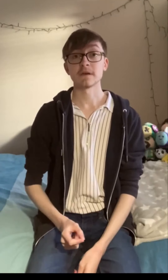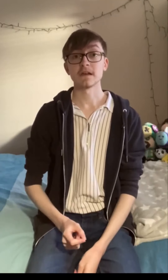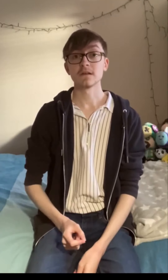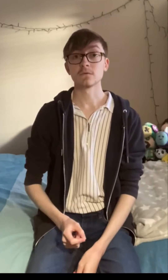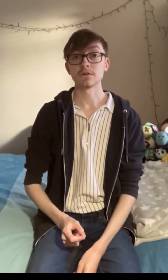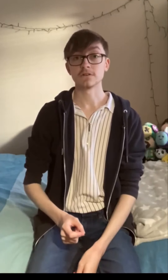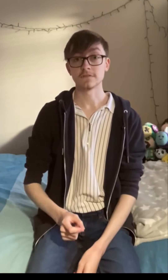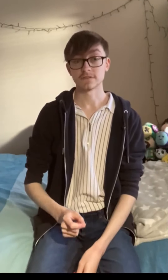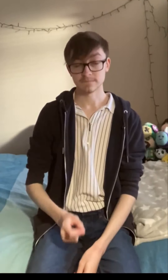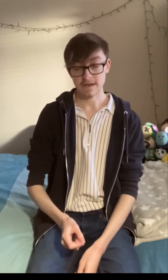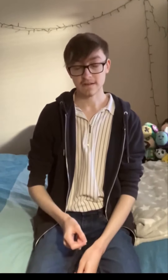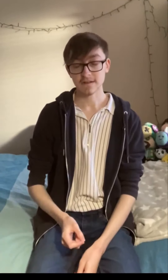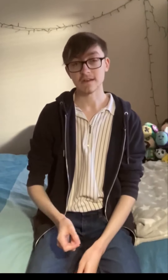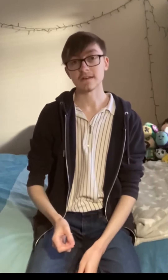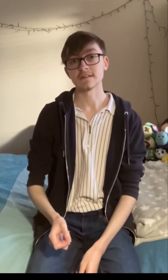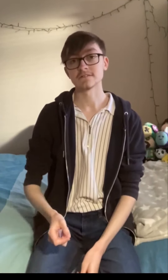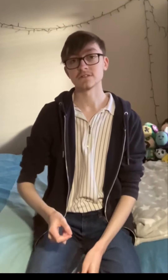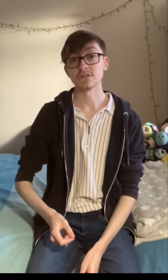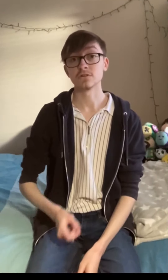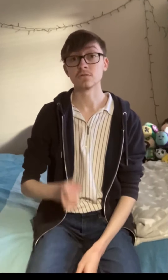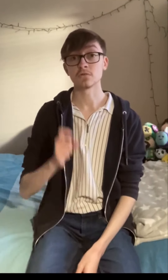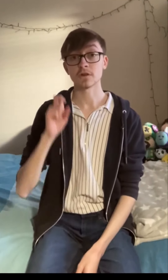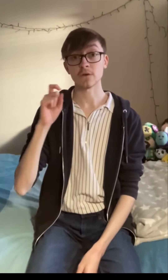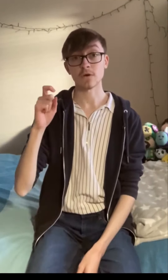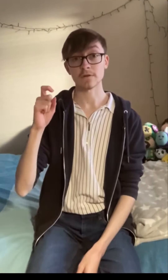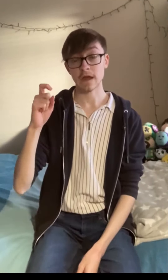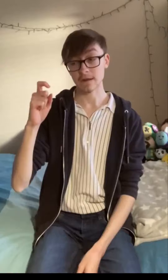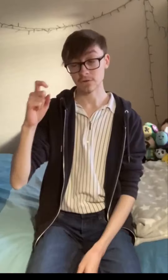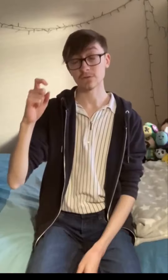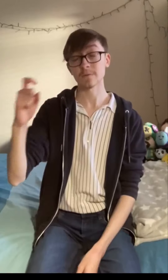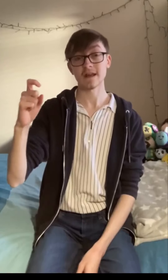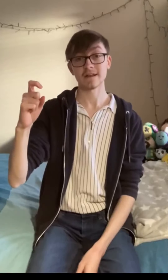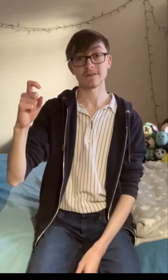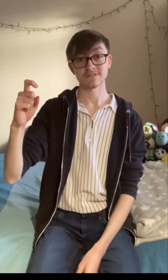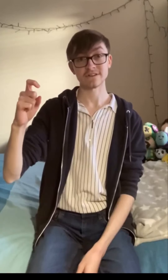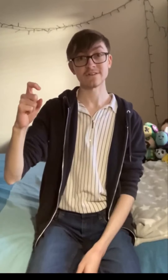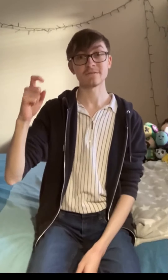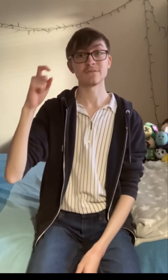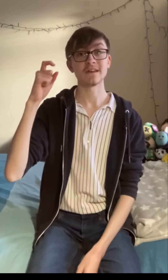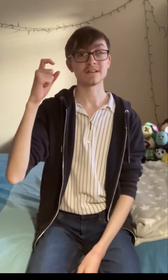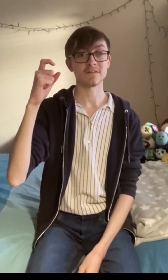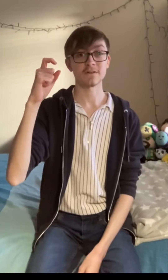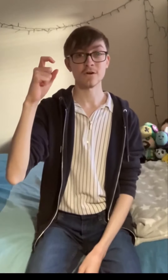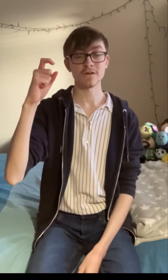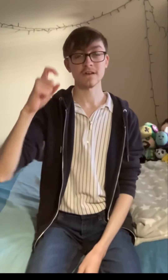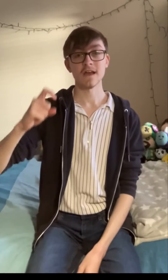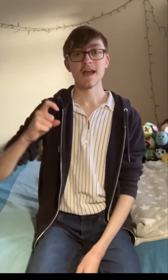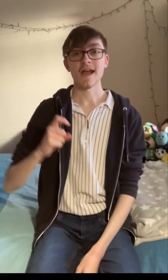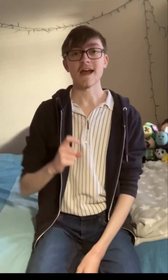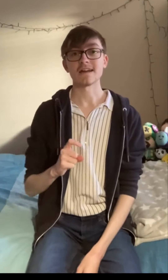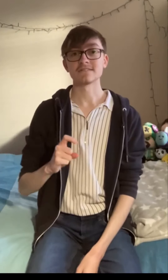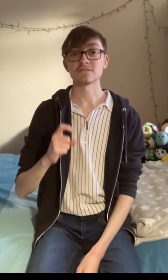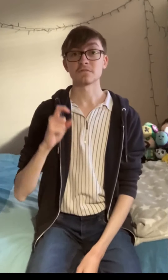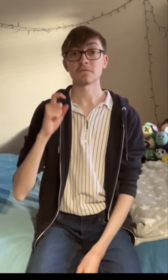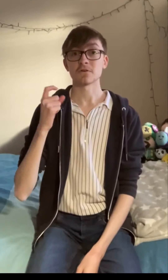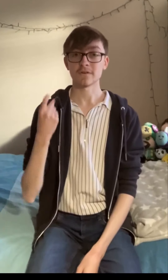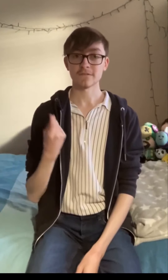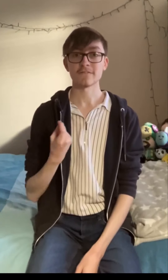Spain, what you do for Spain is you get your dominant hand out like so, with your index finger on a hook, and going